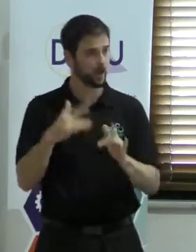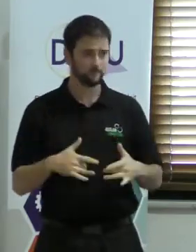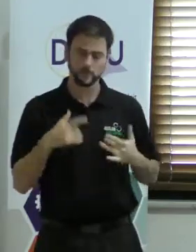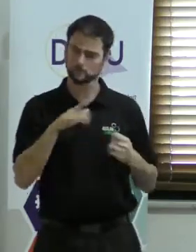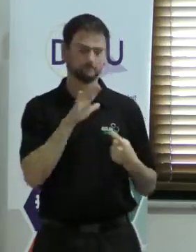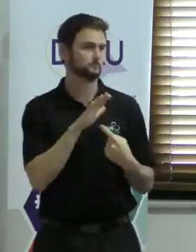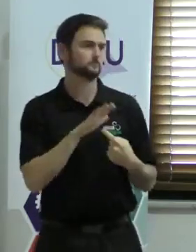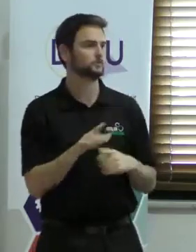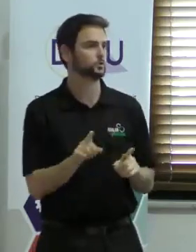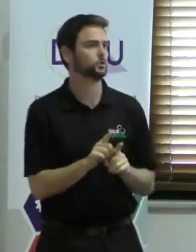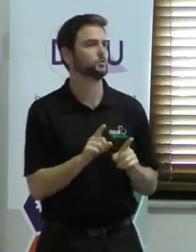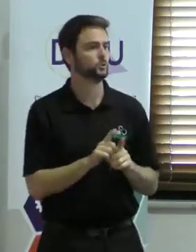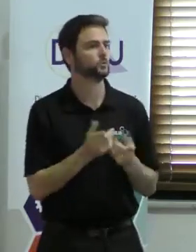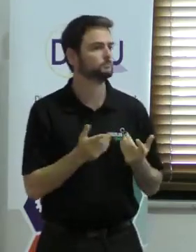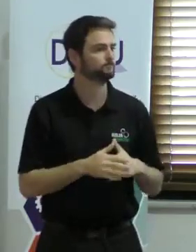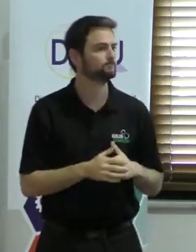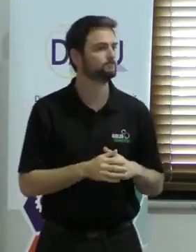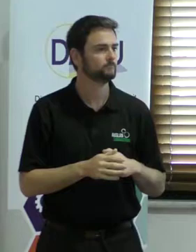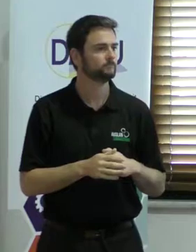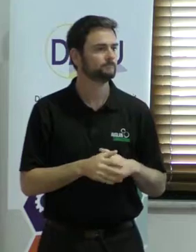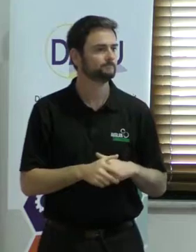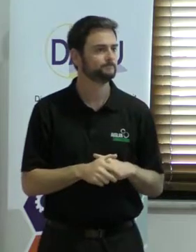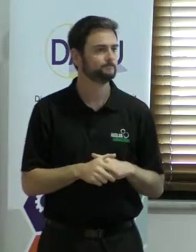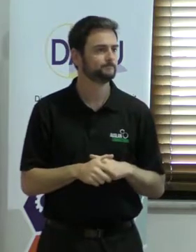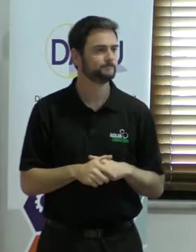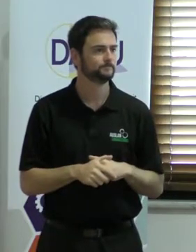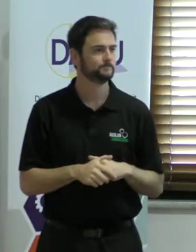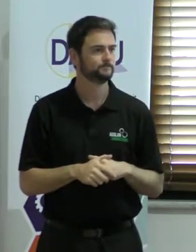well, including through other mechanisms.